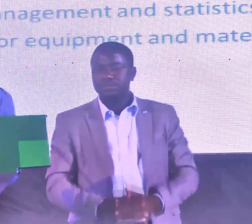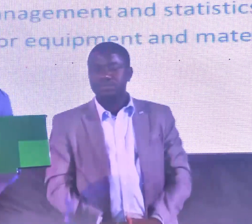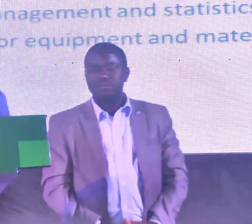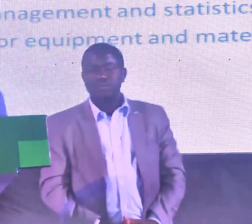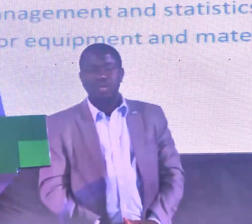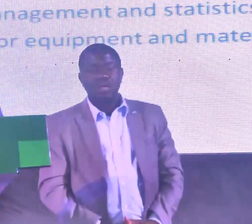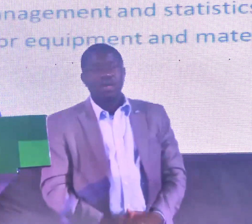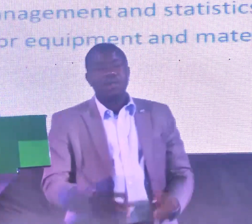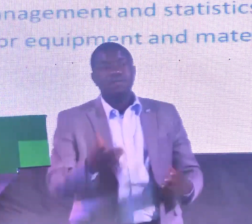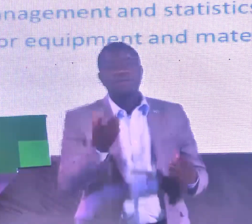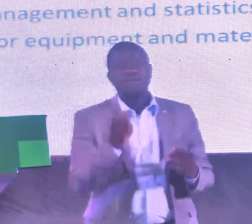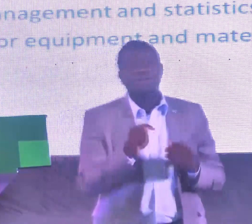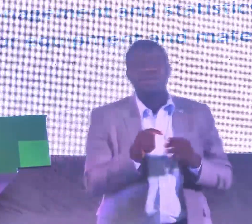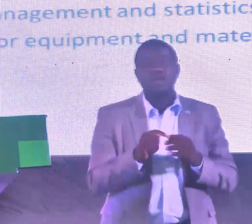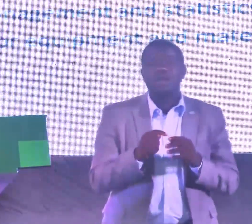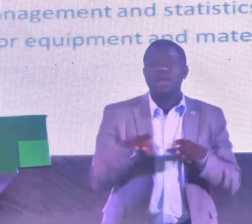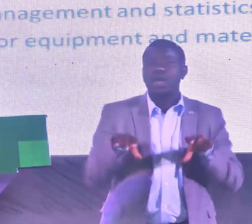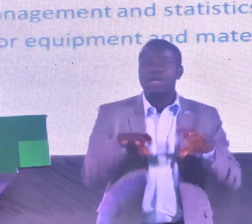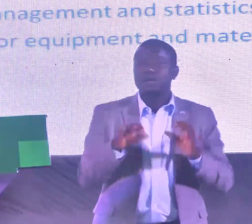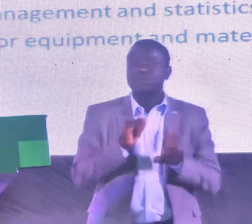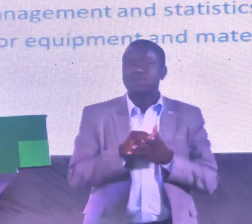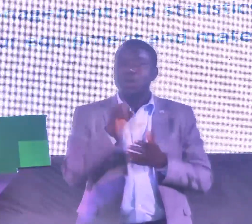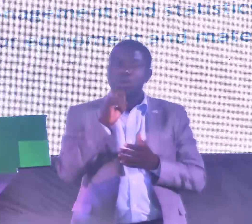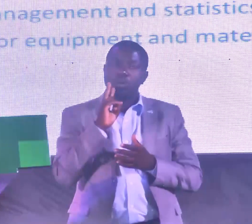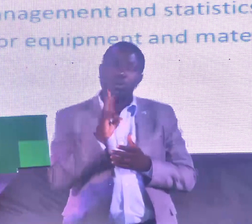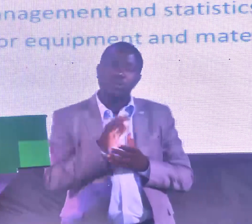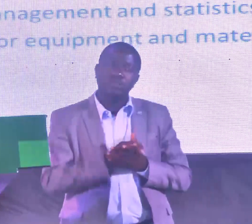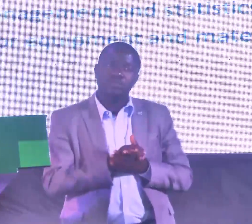The activities that were